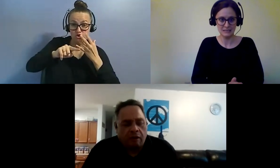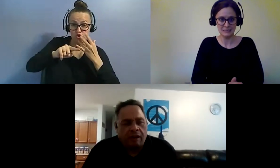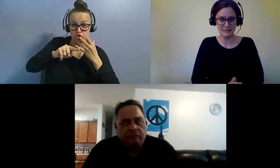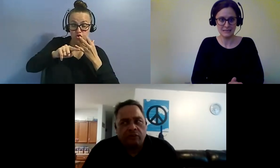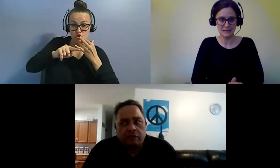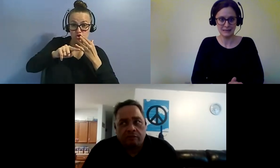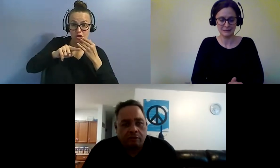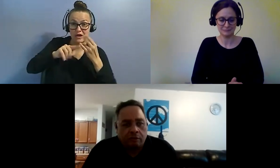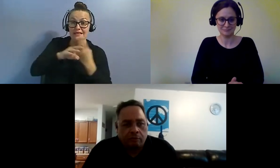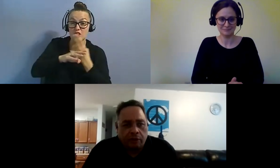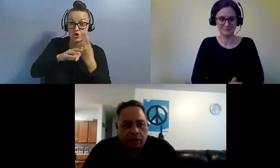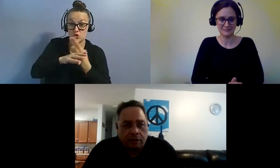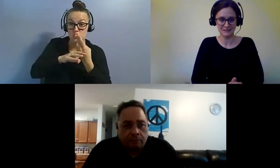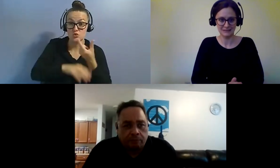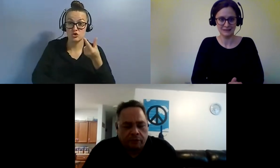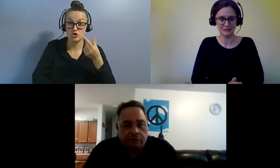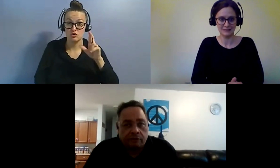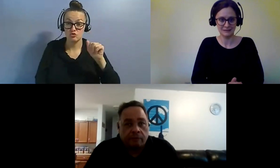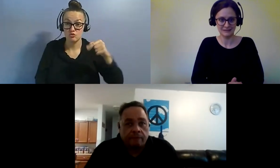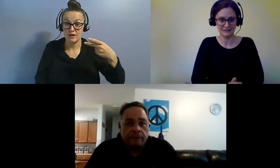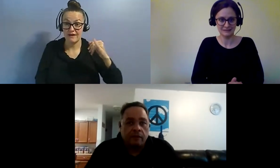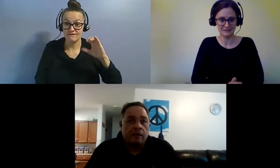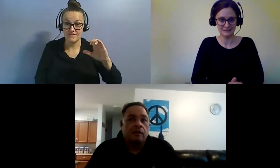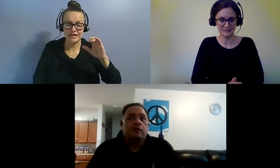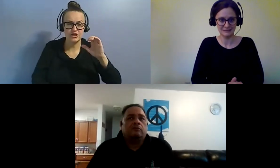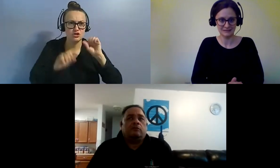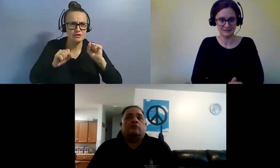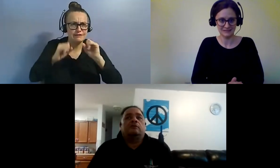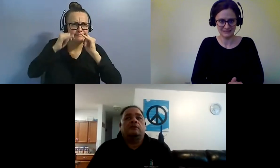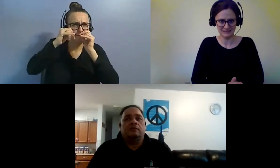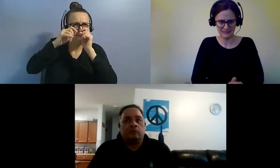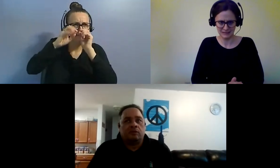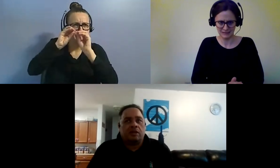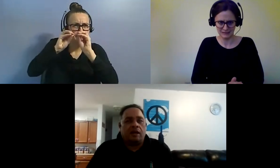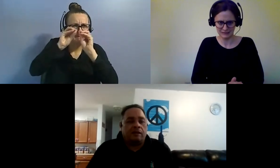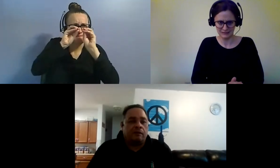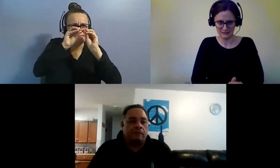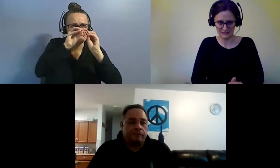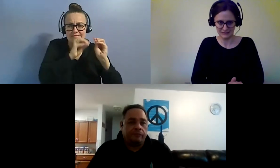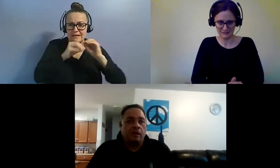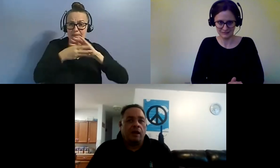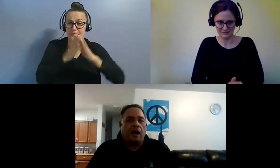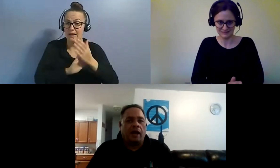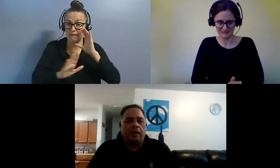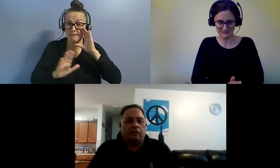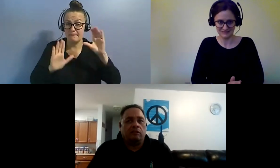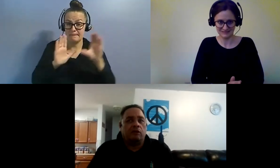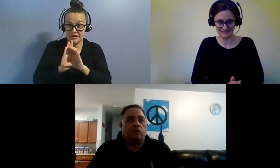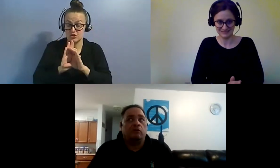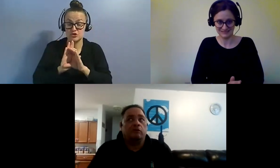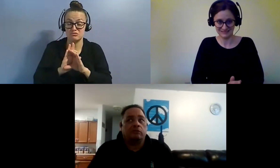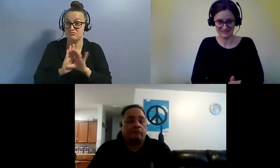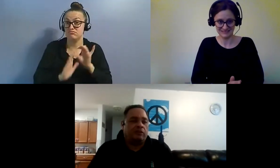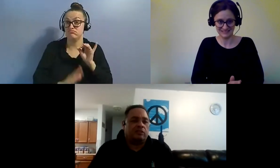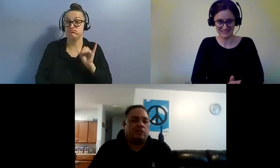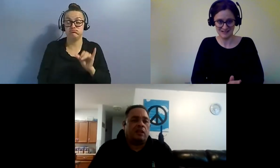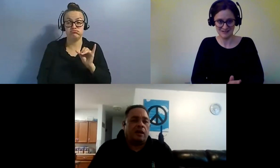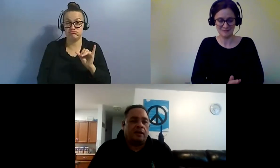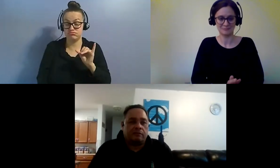those graphics to create a picture. So it was kind of, I had to learn